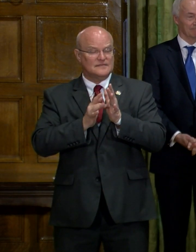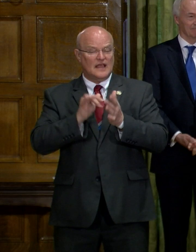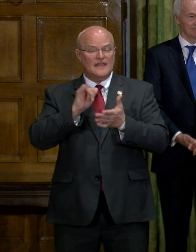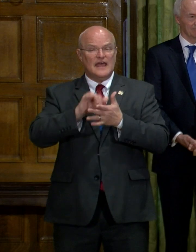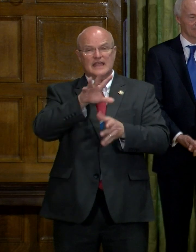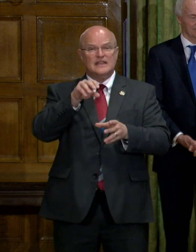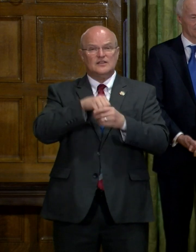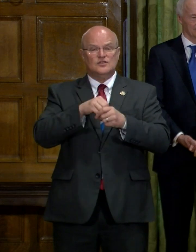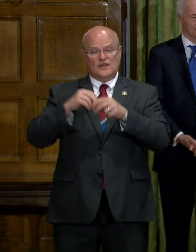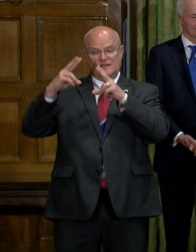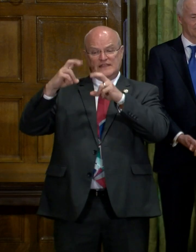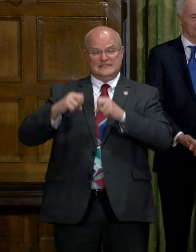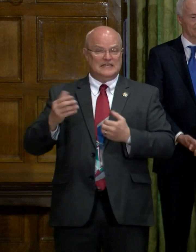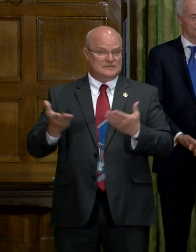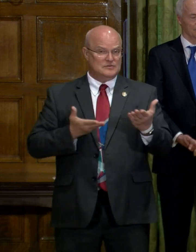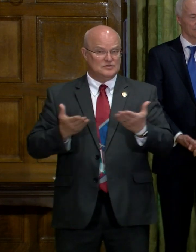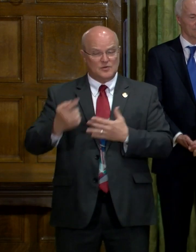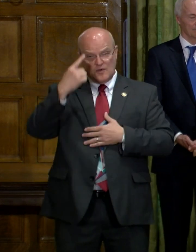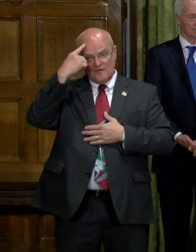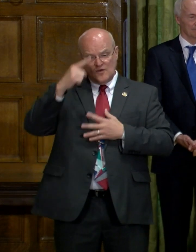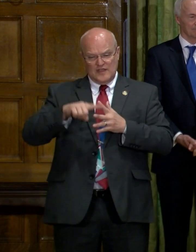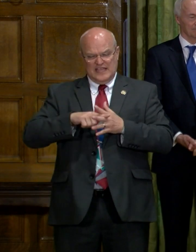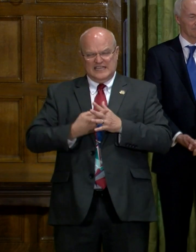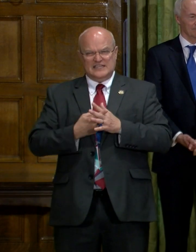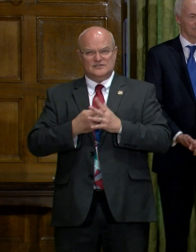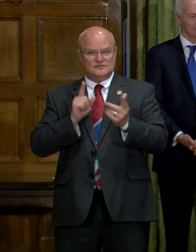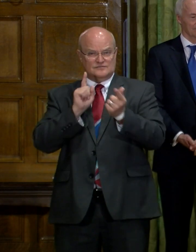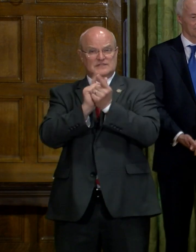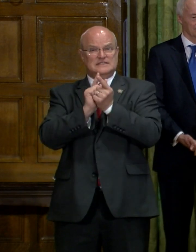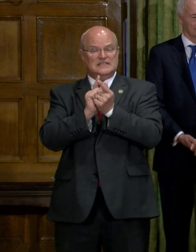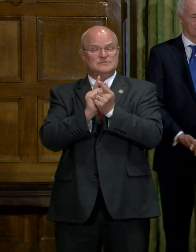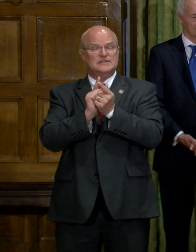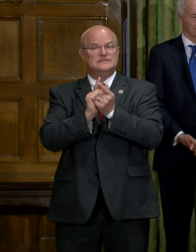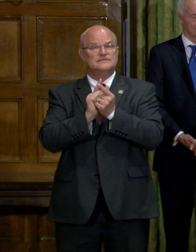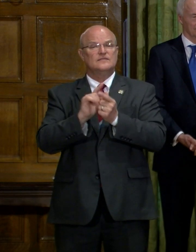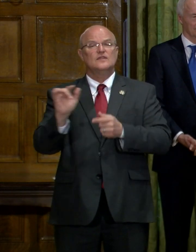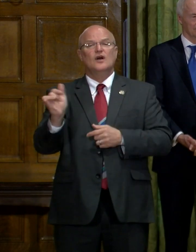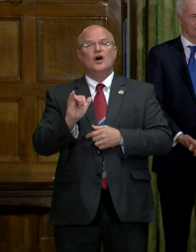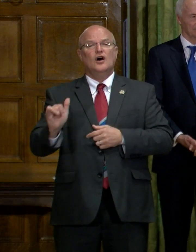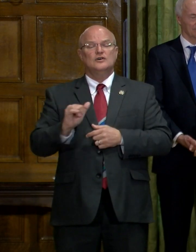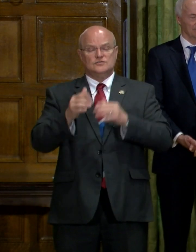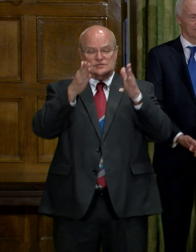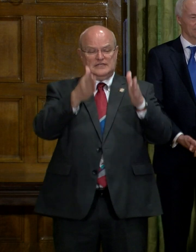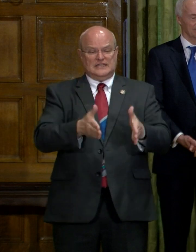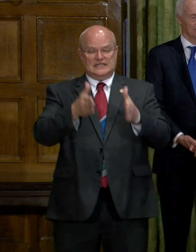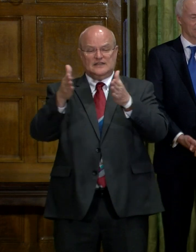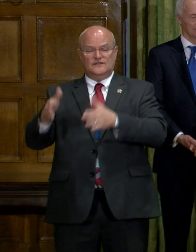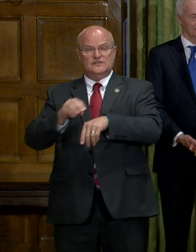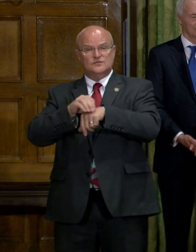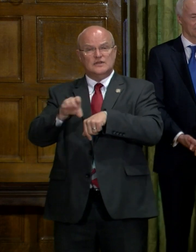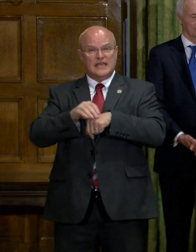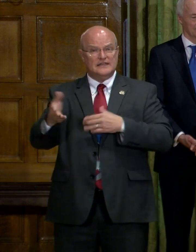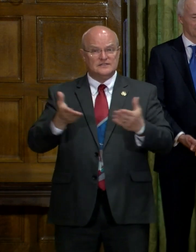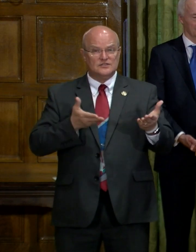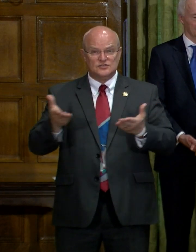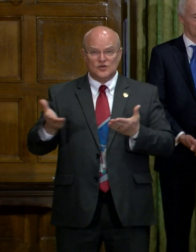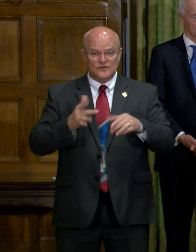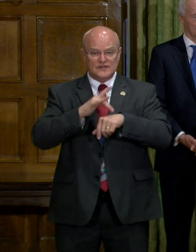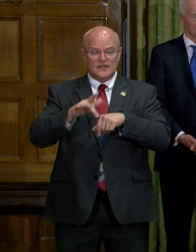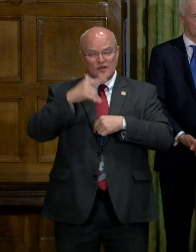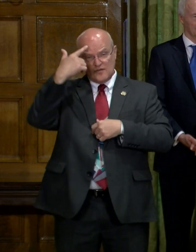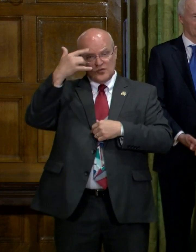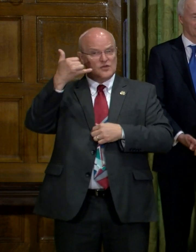Those include the assessment services for just the initial assessment. It also includes individual counseling services are available